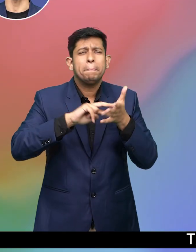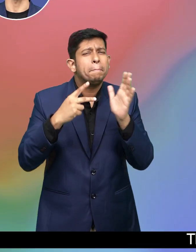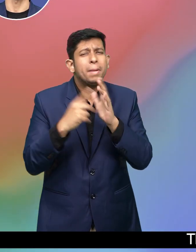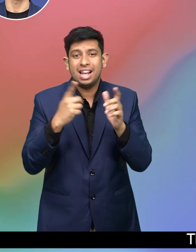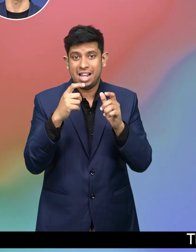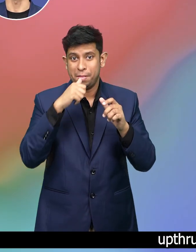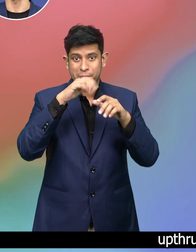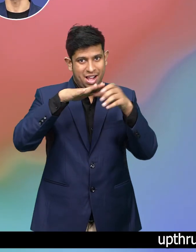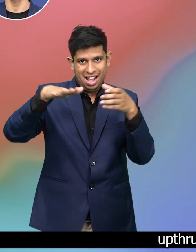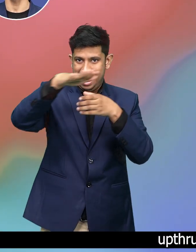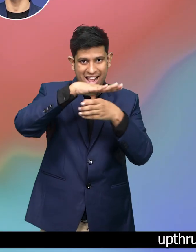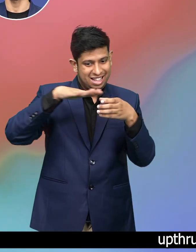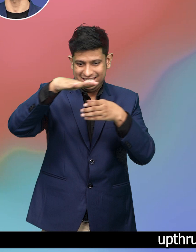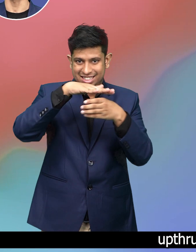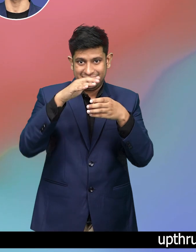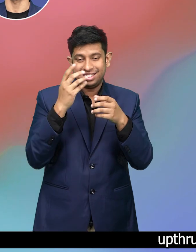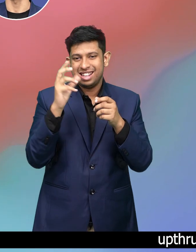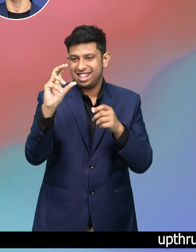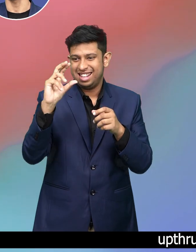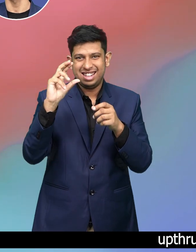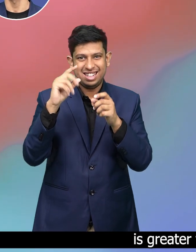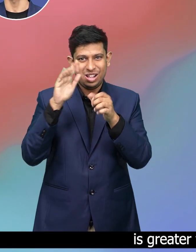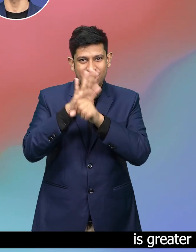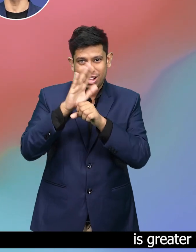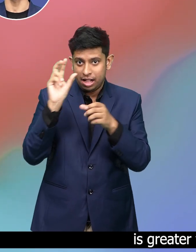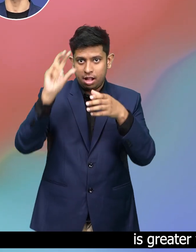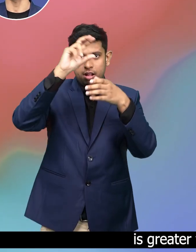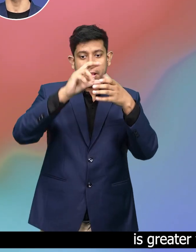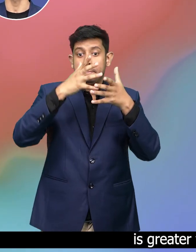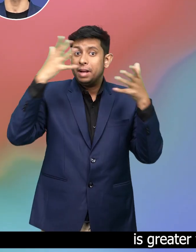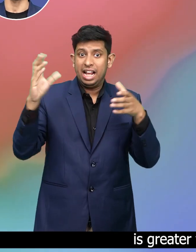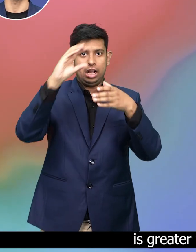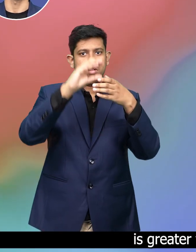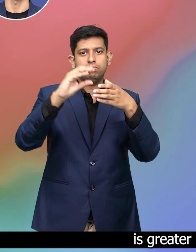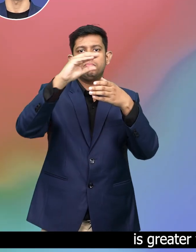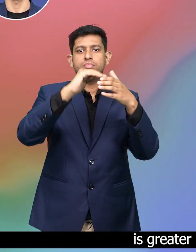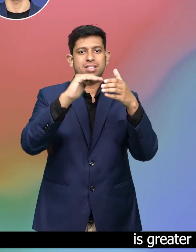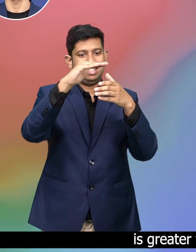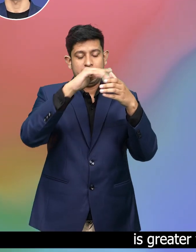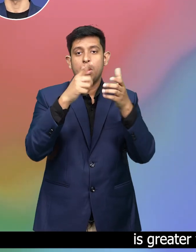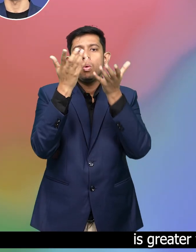This means that the upthrust of water on the cork is greater than the weight of the cork.